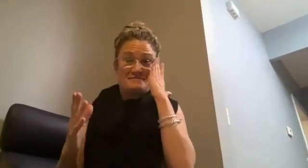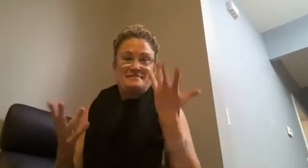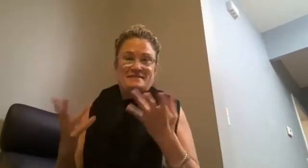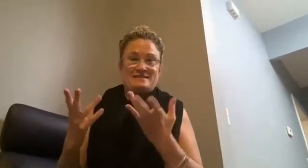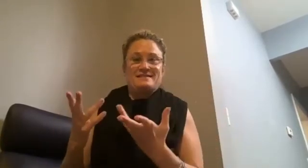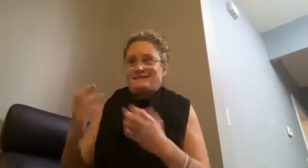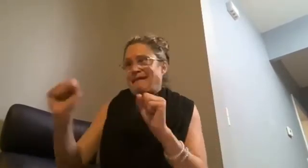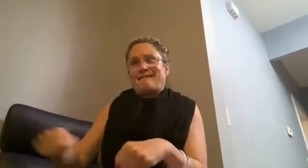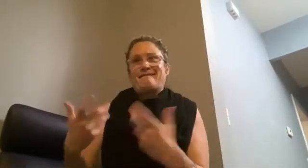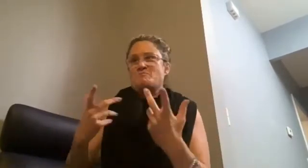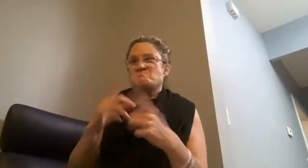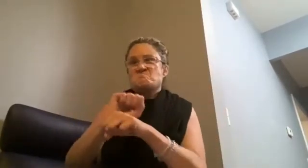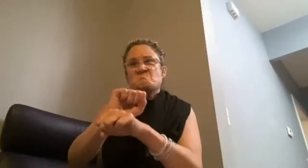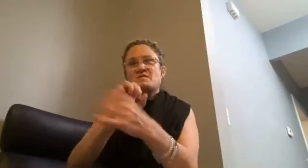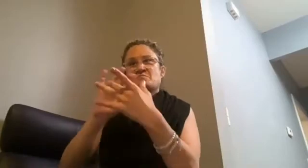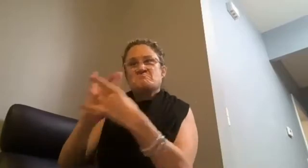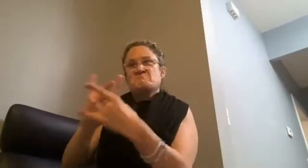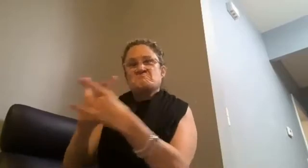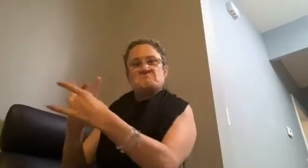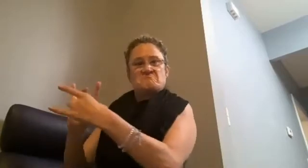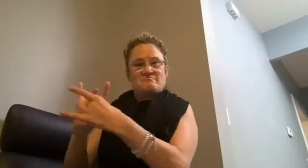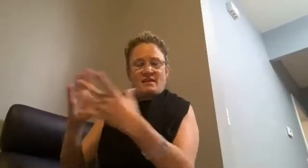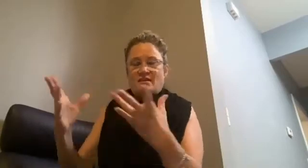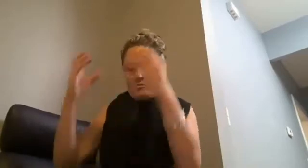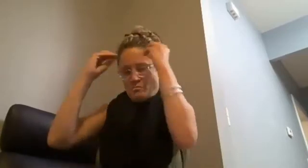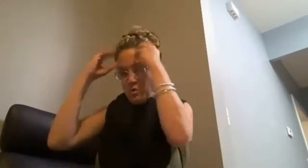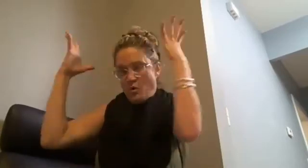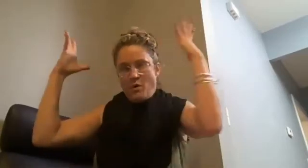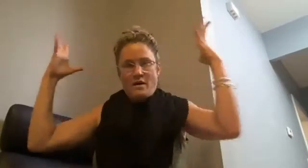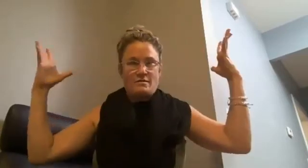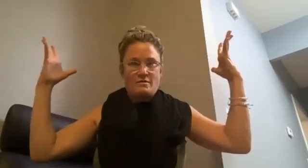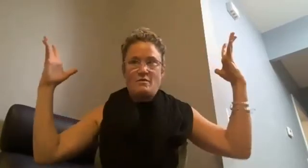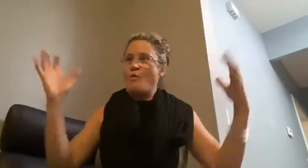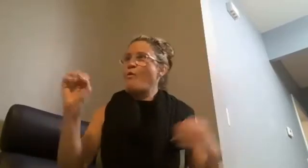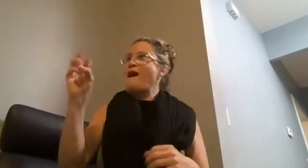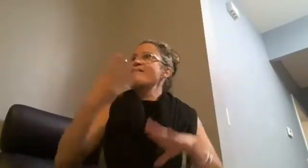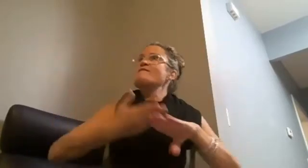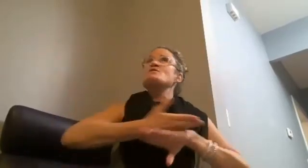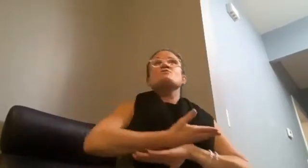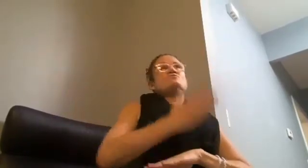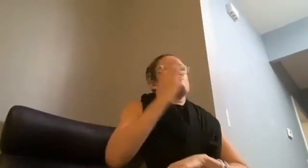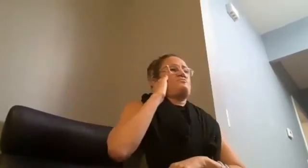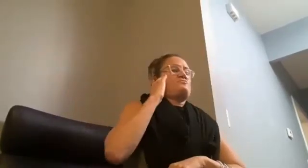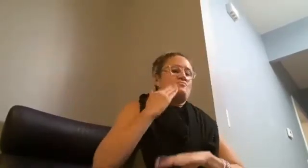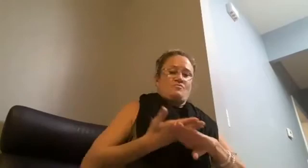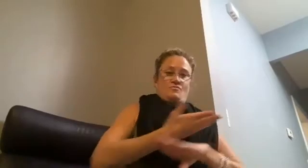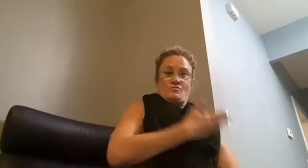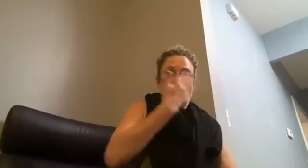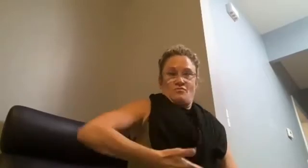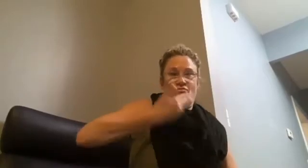anyone. And that blows my mind. And sometimes I think, oh, if only they knew who I really was. But the reality is that is actually who I am. And